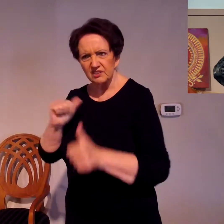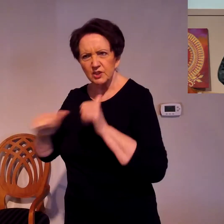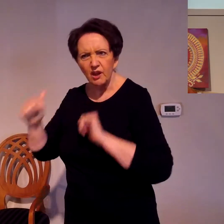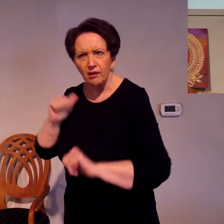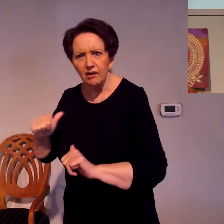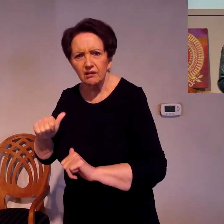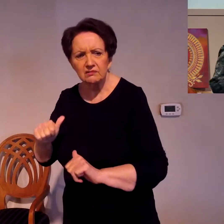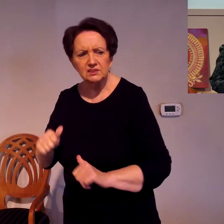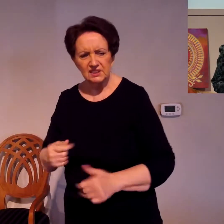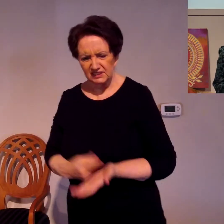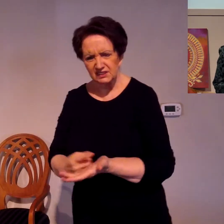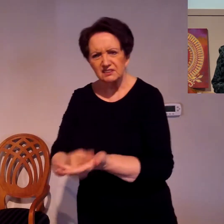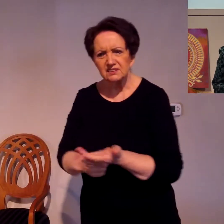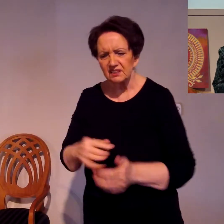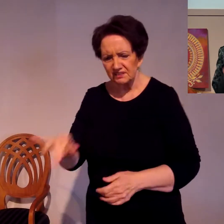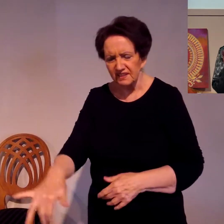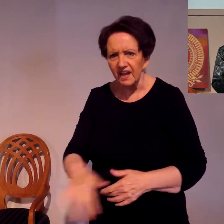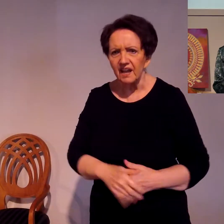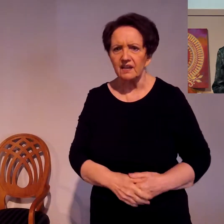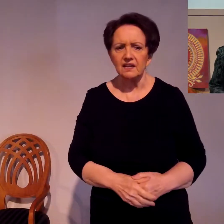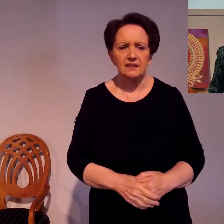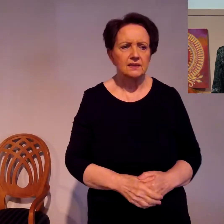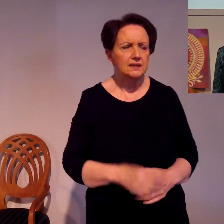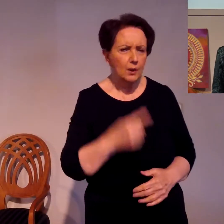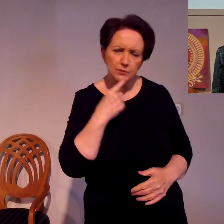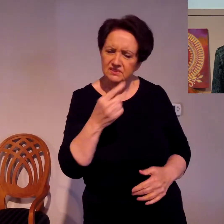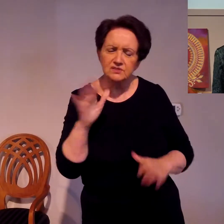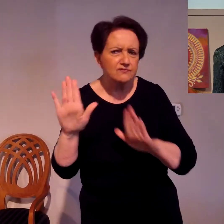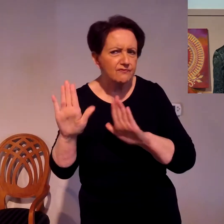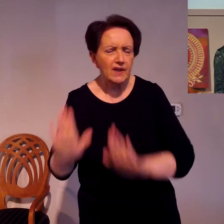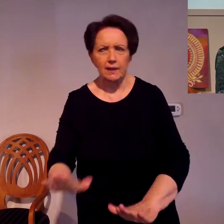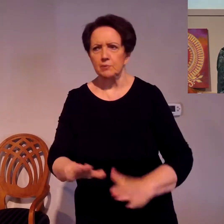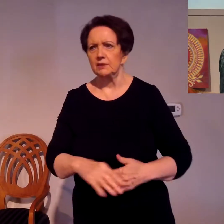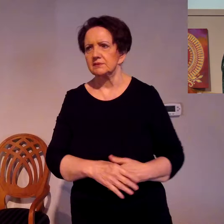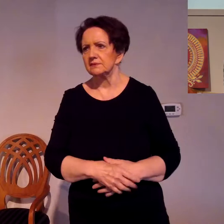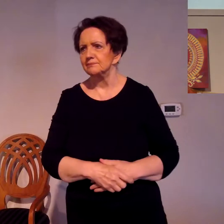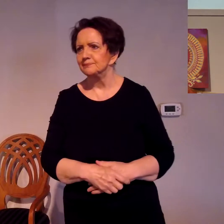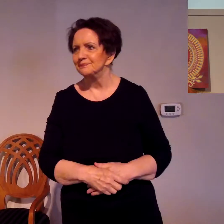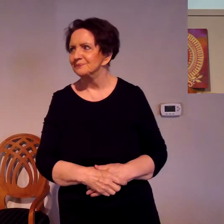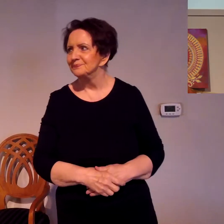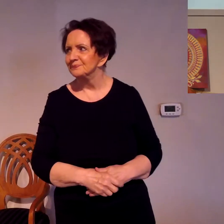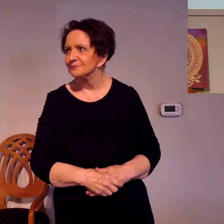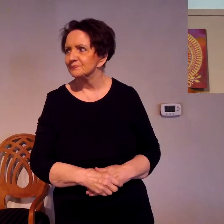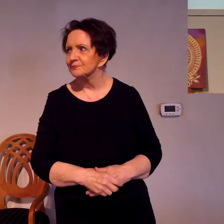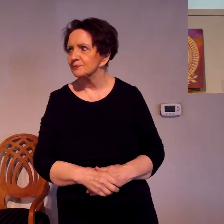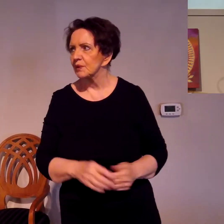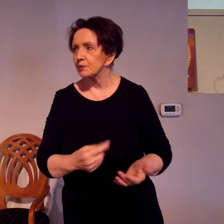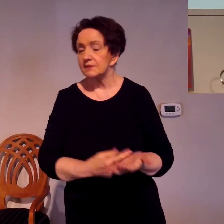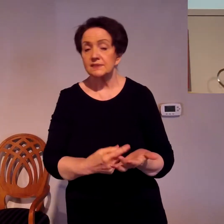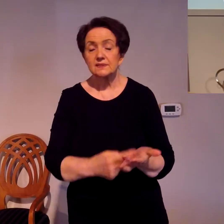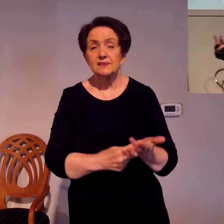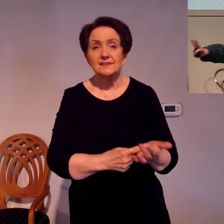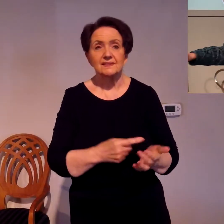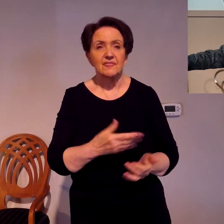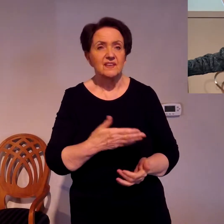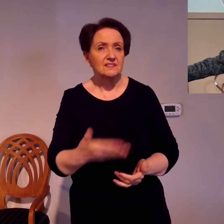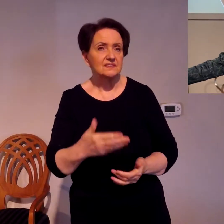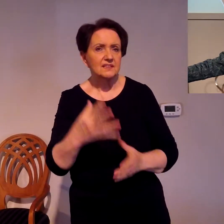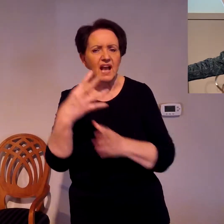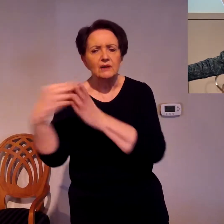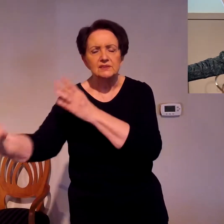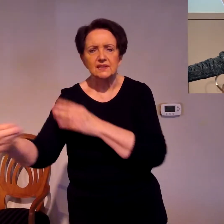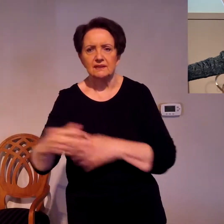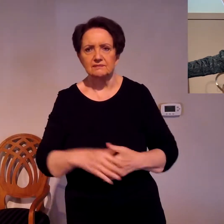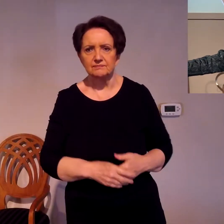show that you are not watching. And let me tell you how fabulous it is. Right? We're talking about things external to